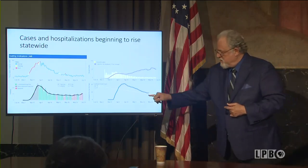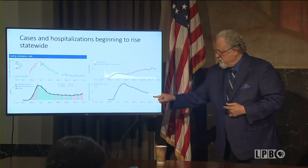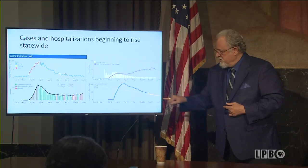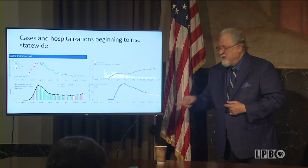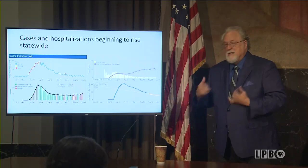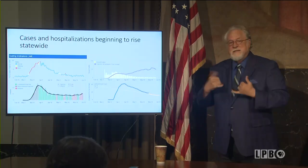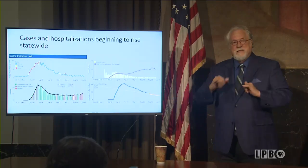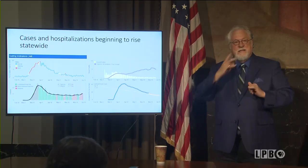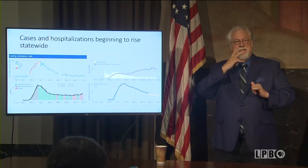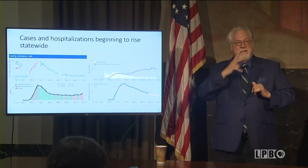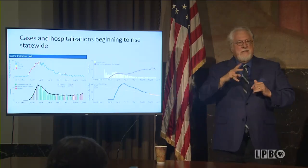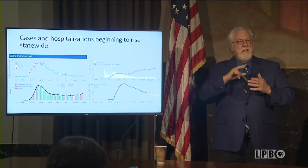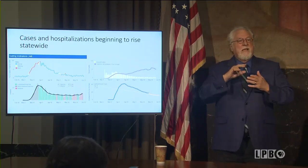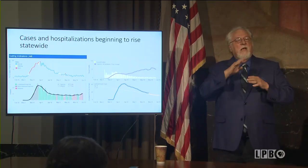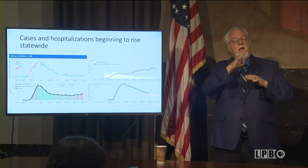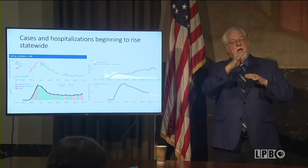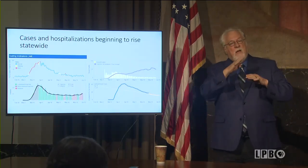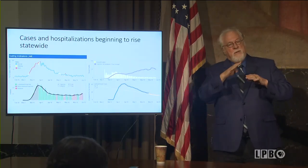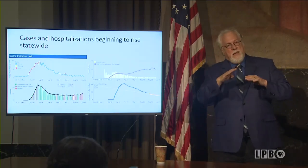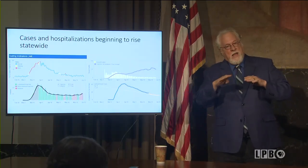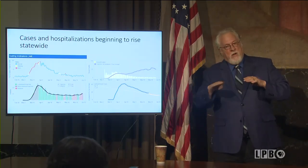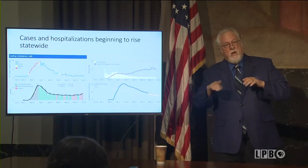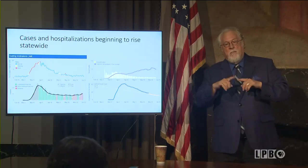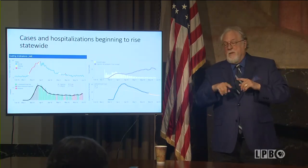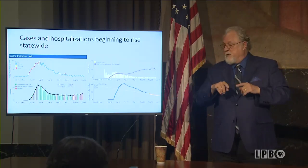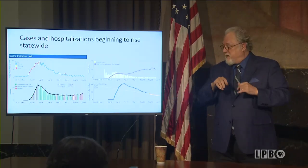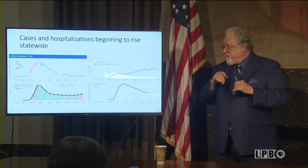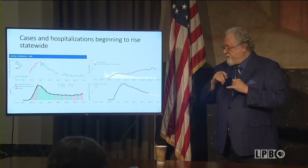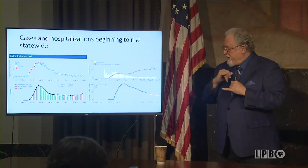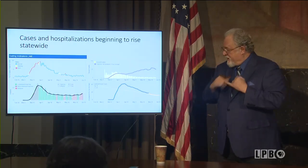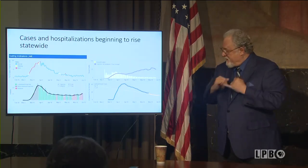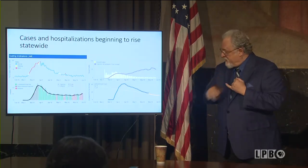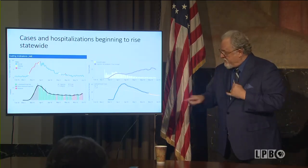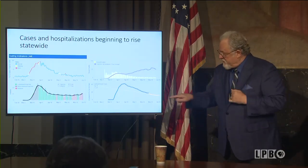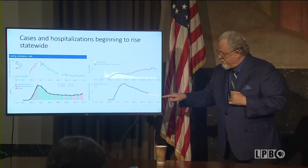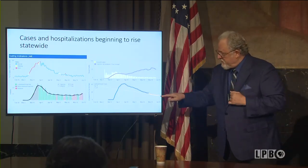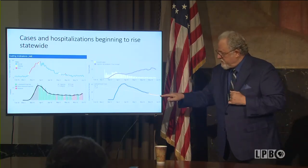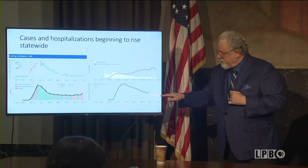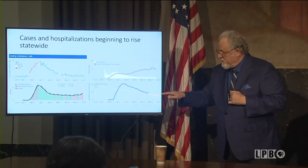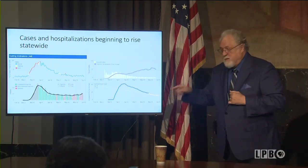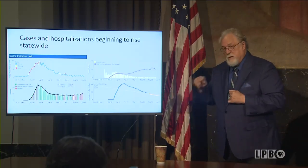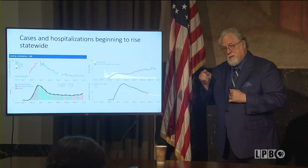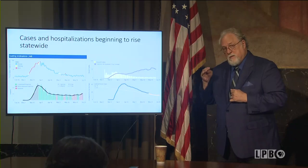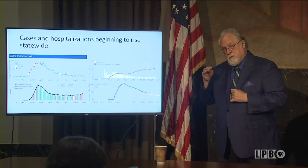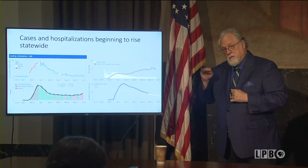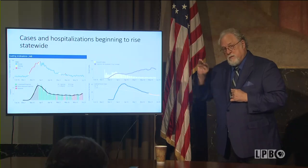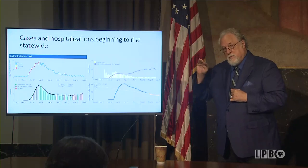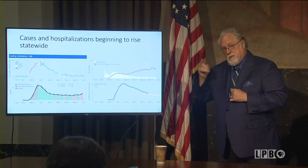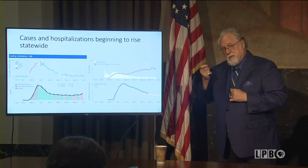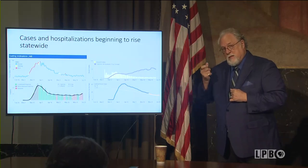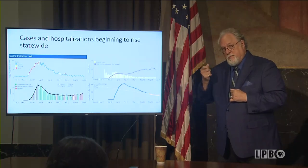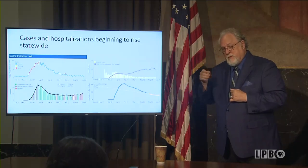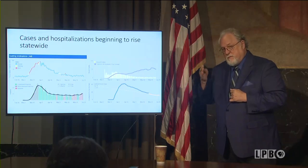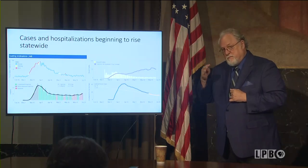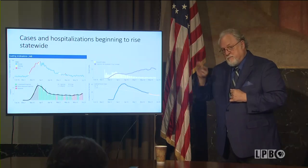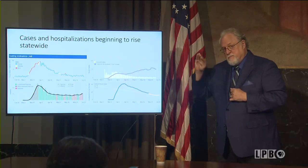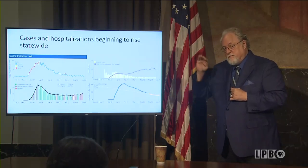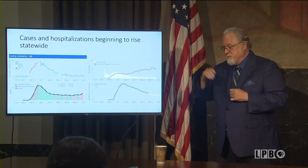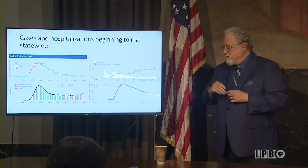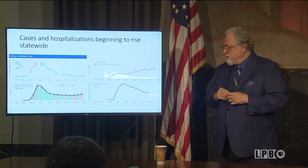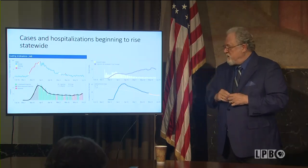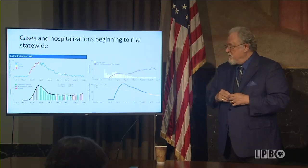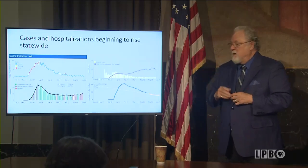is continuing to come down. However, if you look at the very tail of that trend, you see that slight, almost like a ski jump, that slight